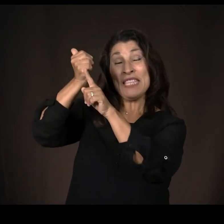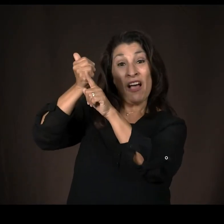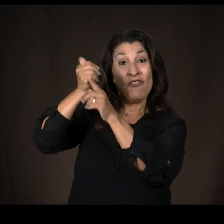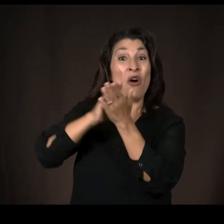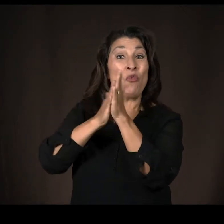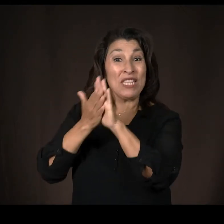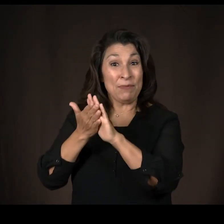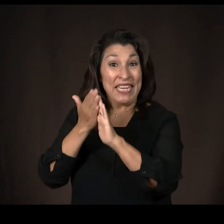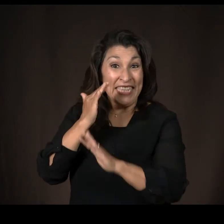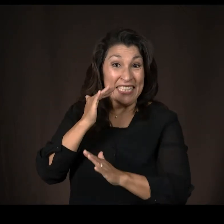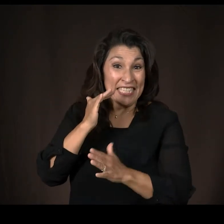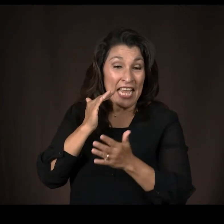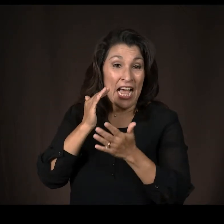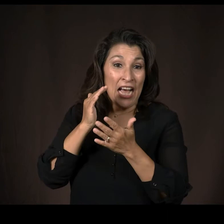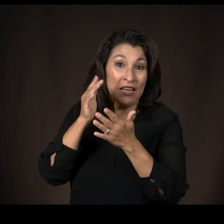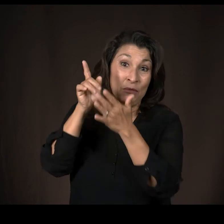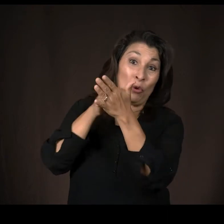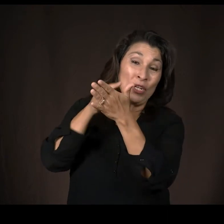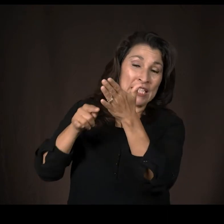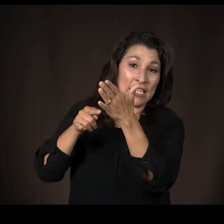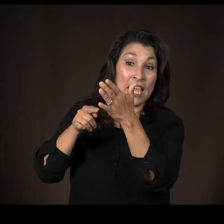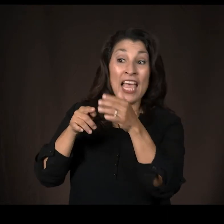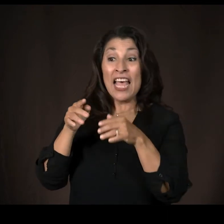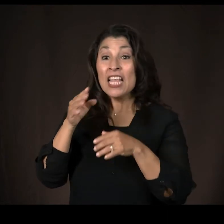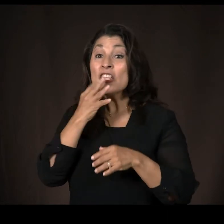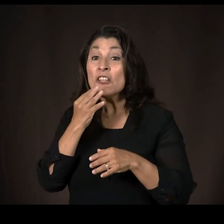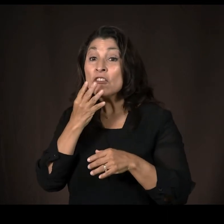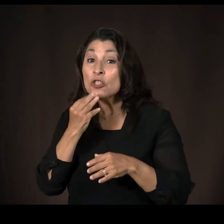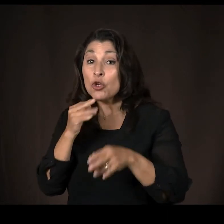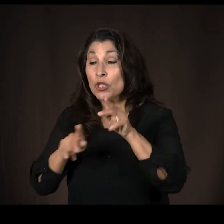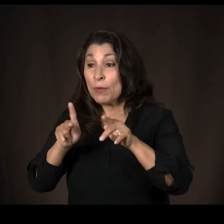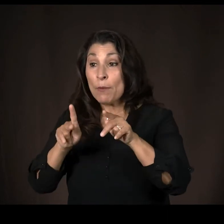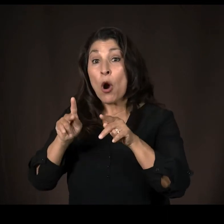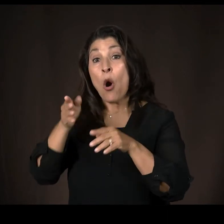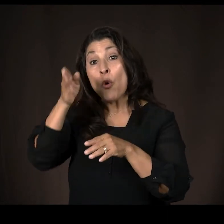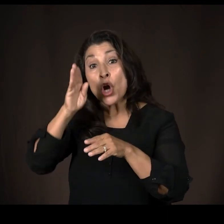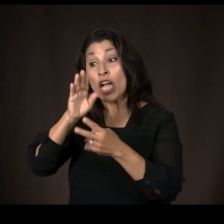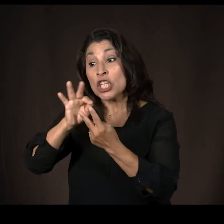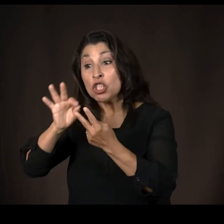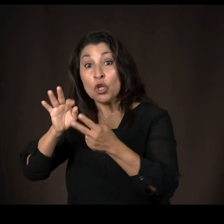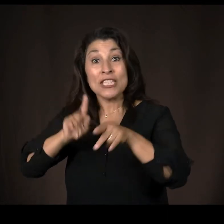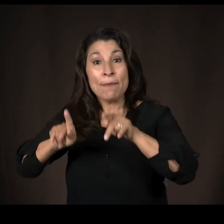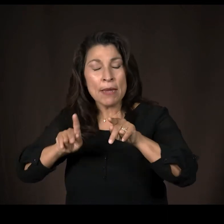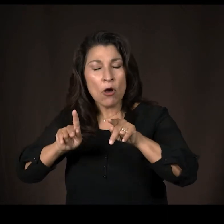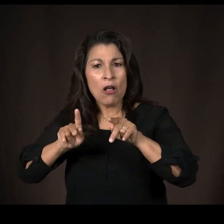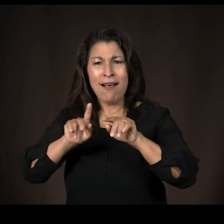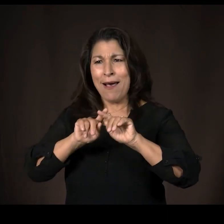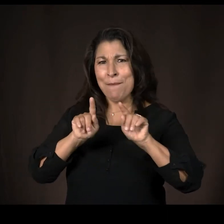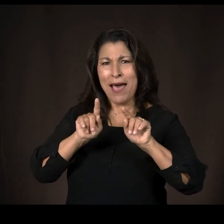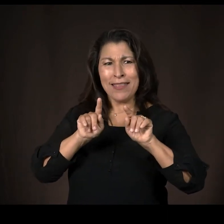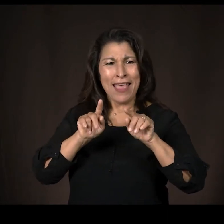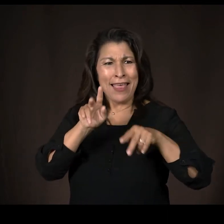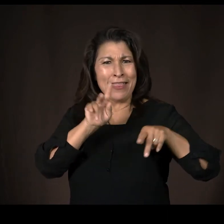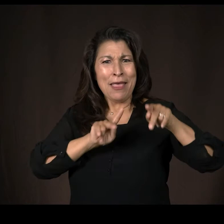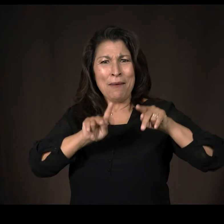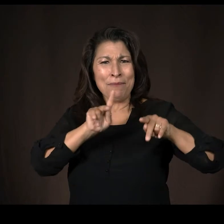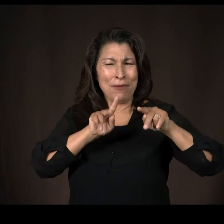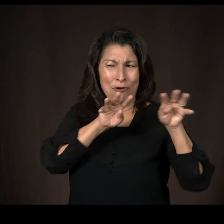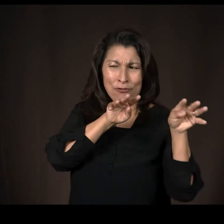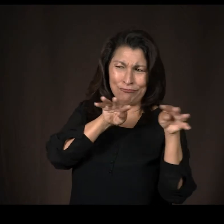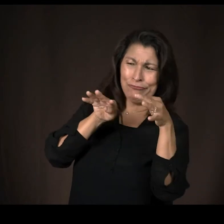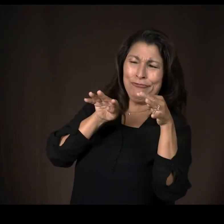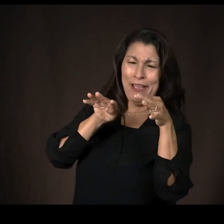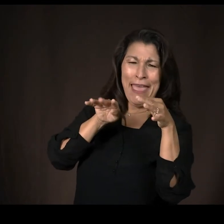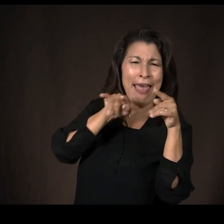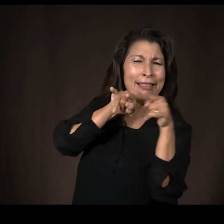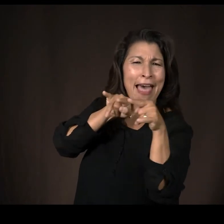the Jews were called, quote, God's chosen people. And yet the whole world was laughing at them, those poor Jews. They